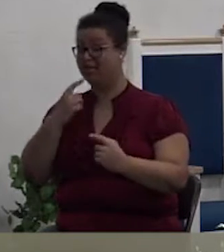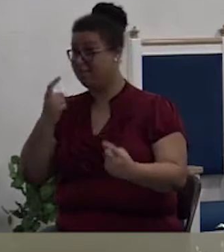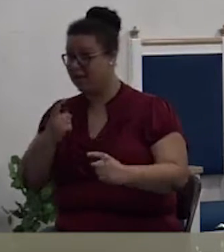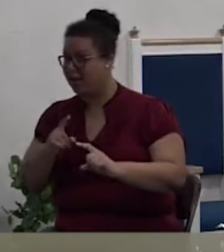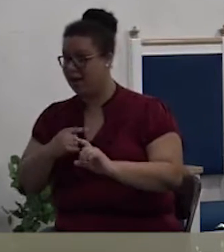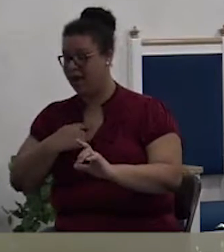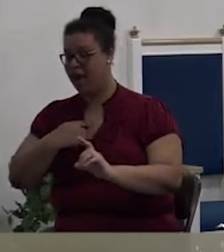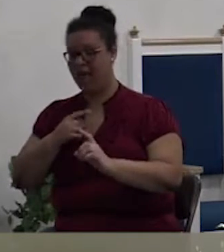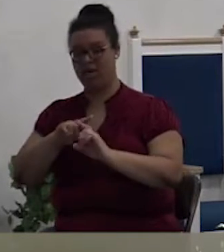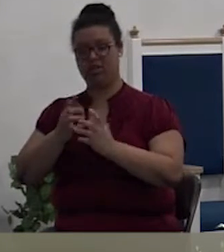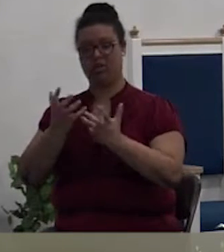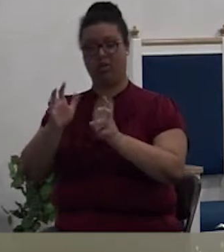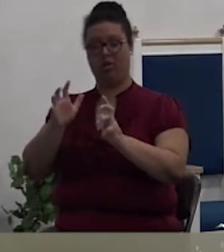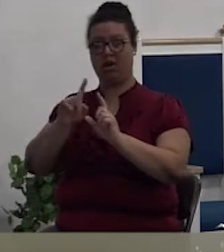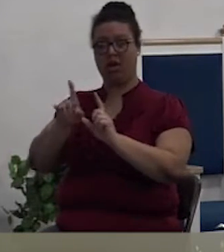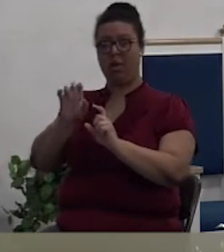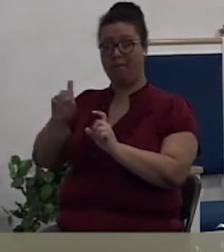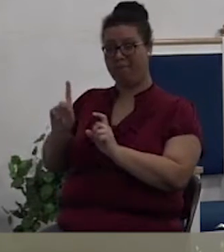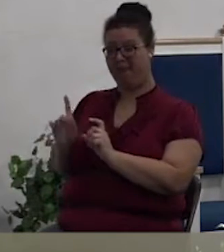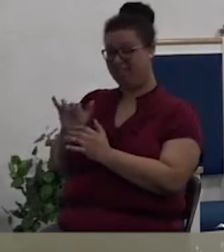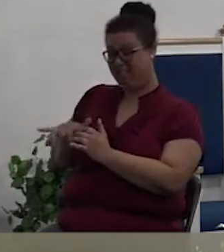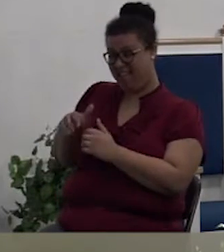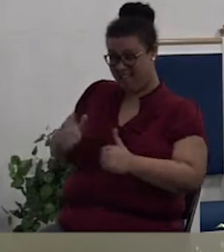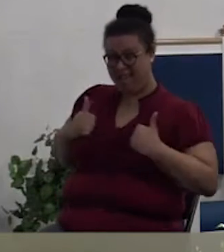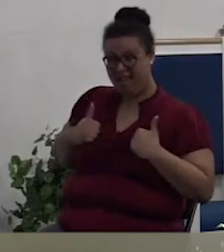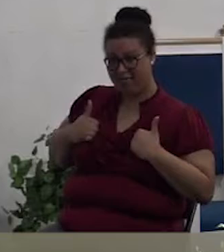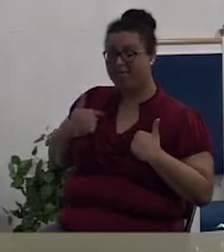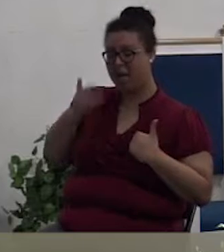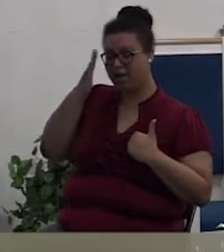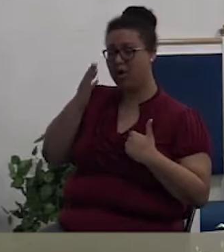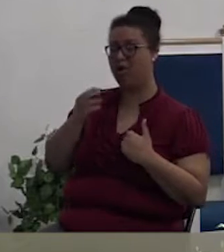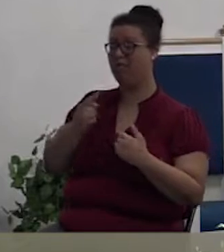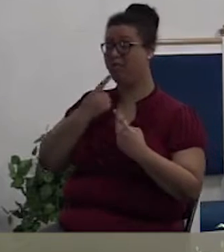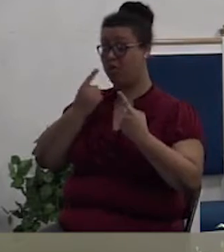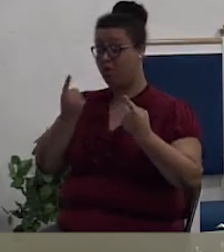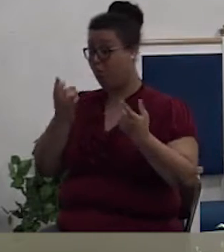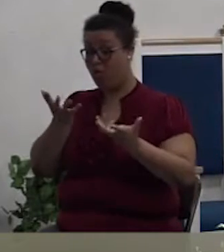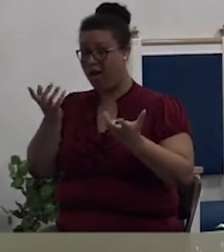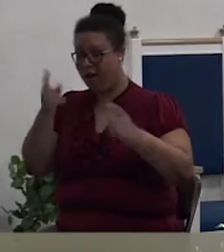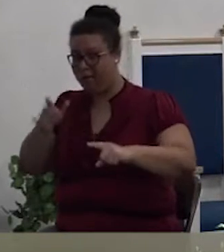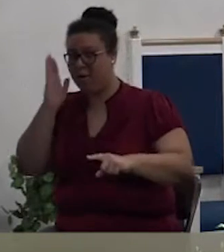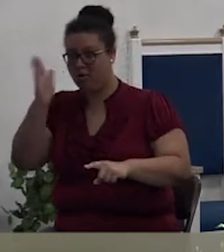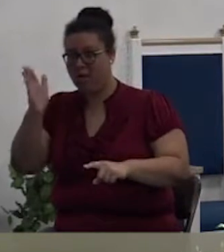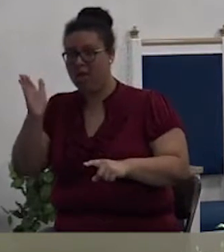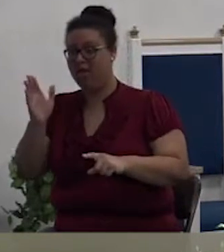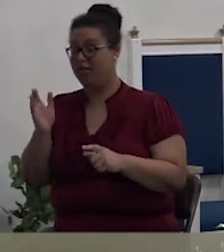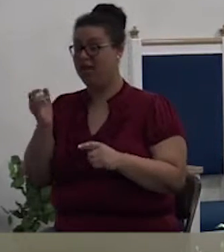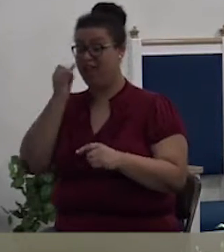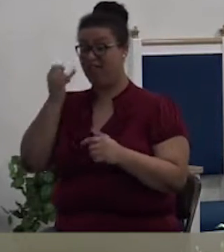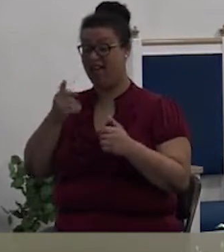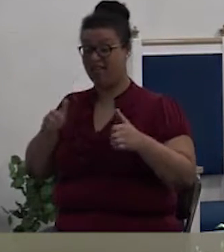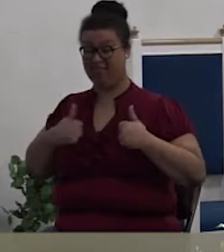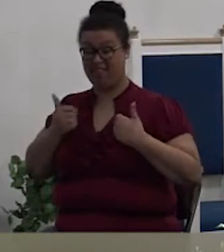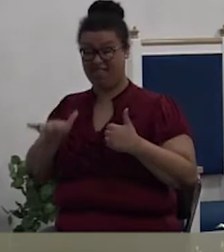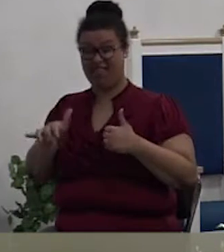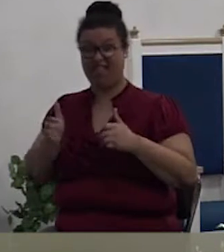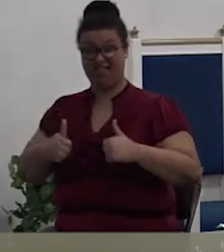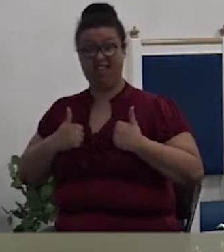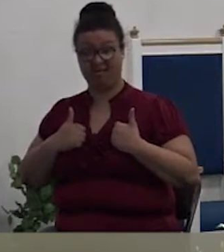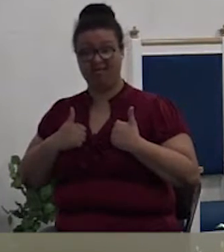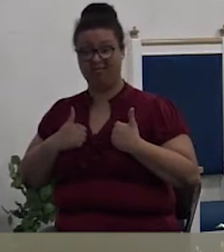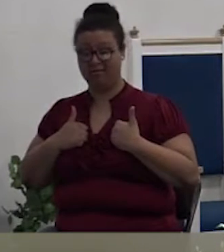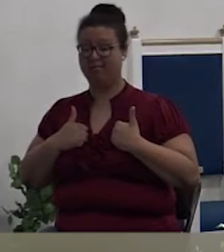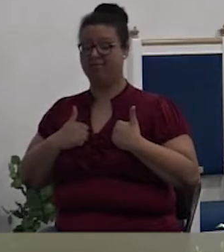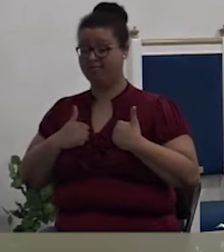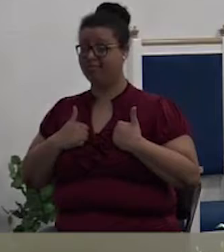life, because I know the results of that kind of life and what it'll lead to. And so